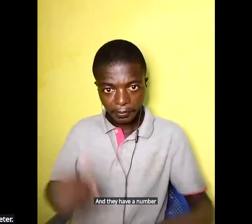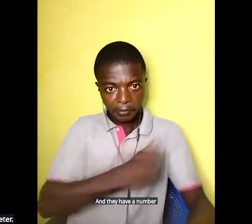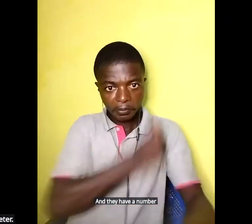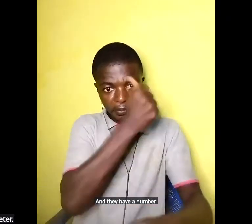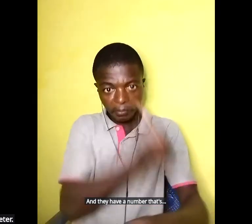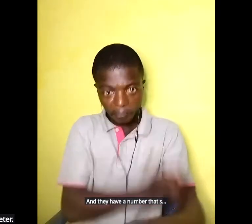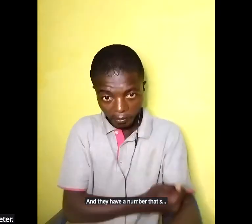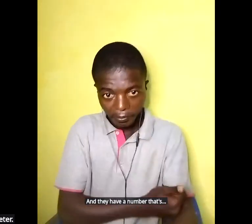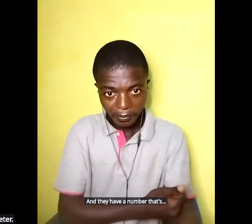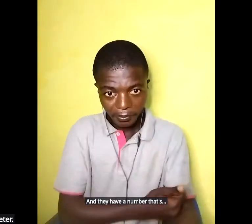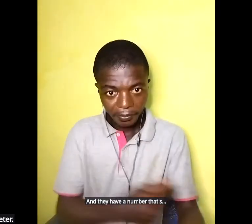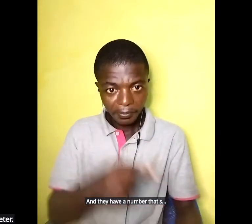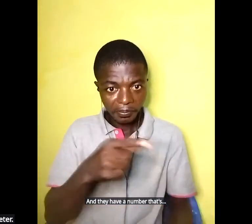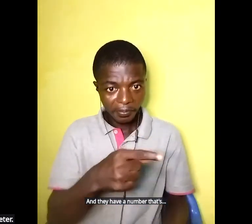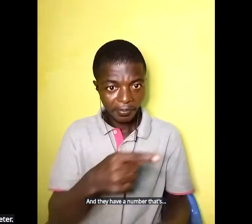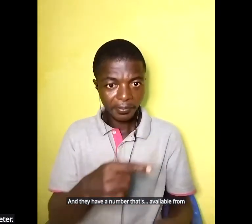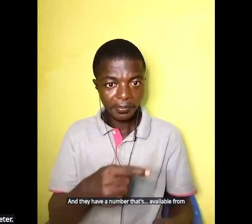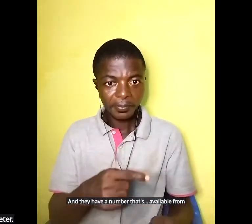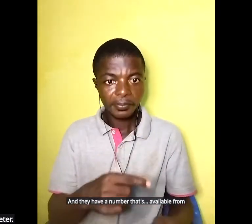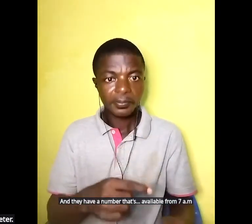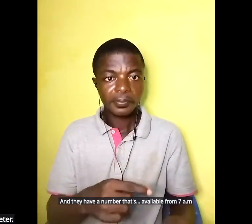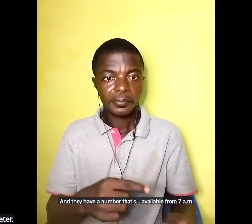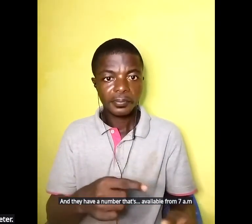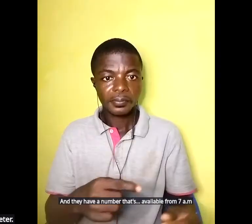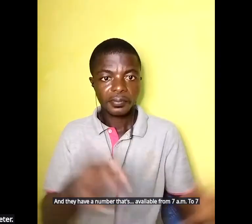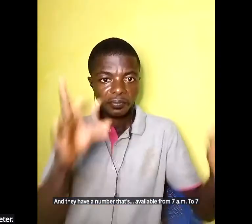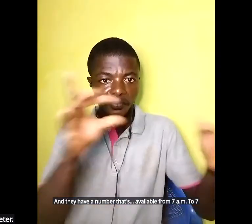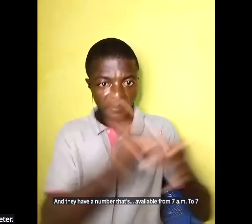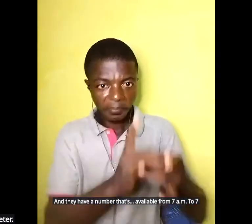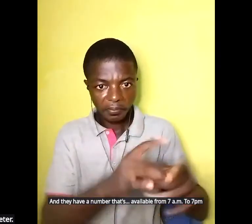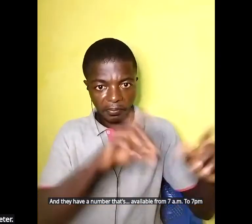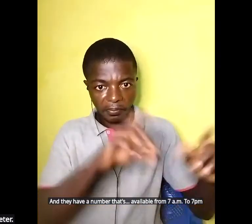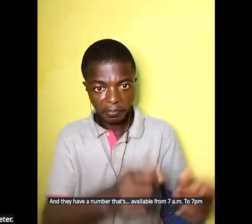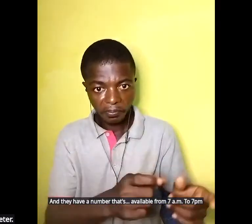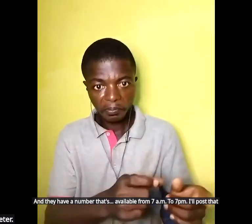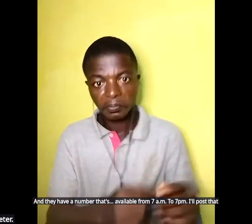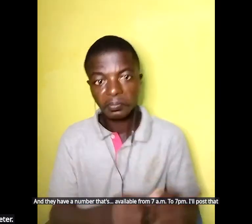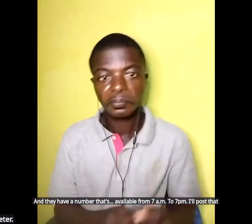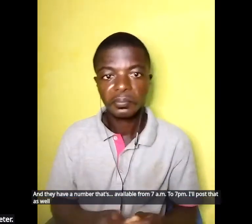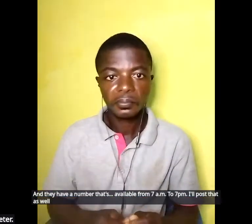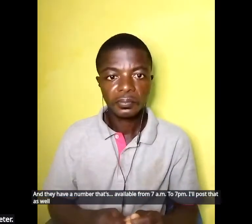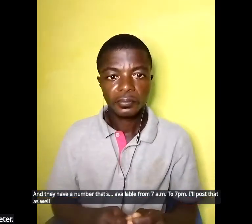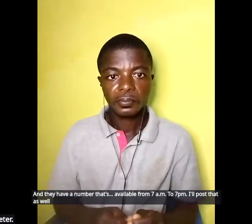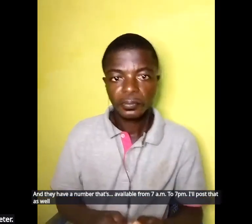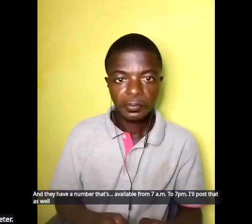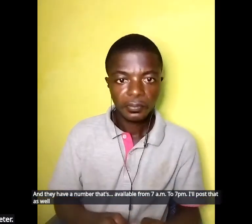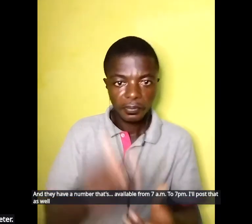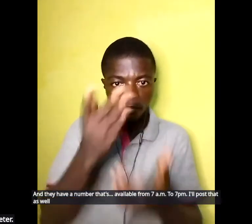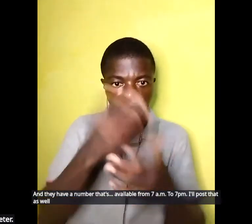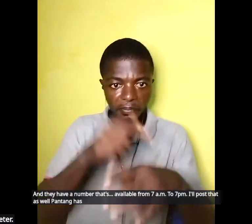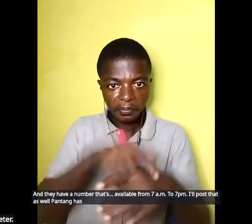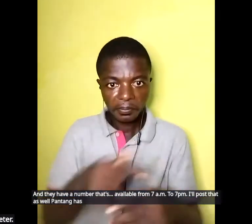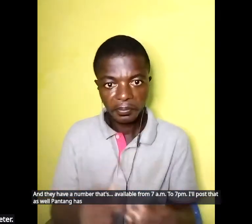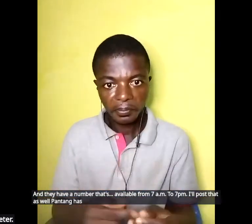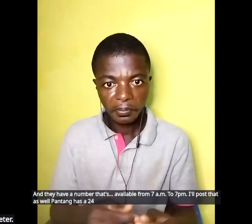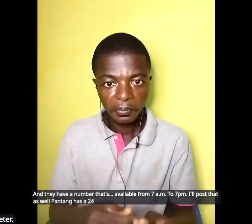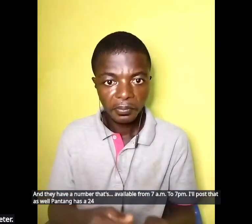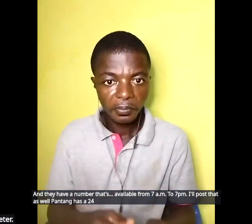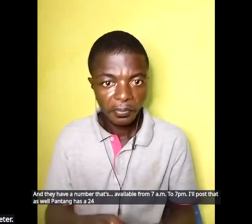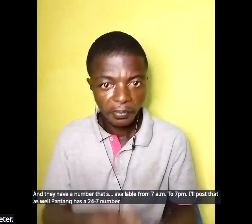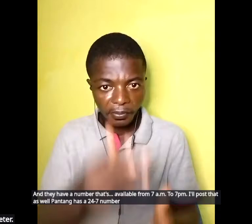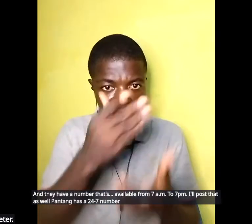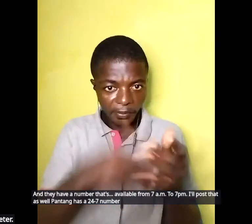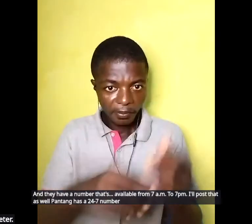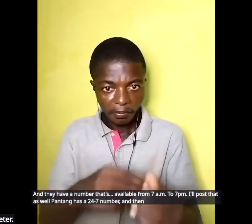that's available from 7 a.m. to 7 p.m. I'll post that as well. Pantang has a 24/7 number, and